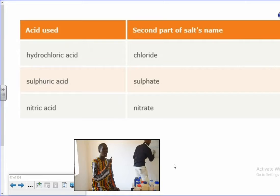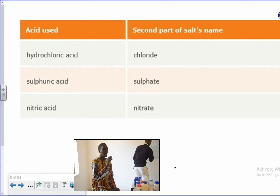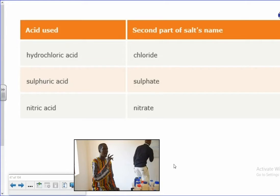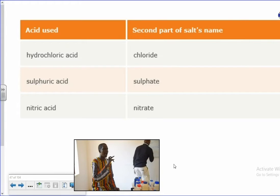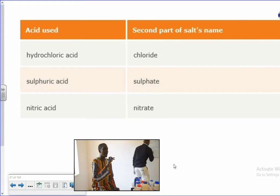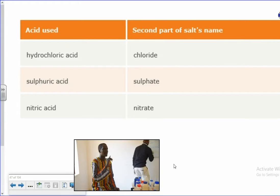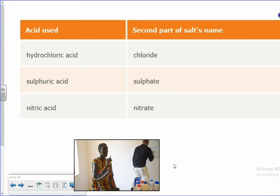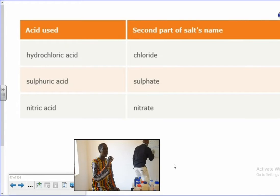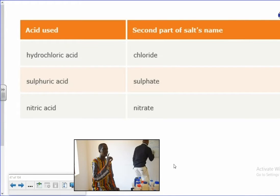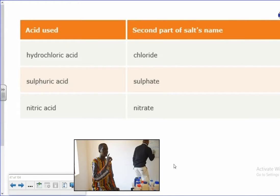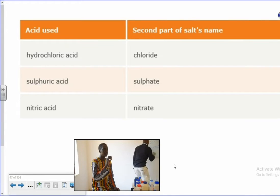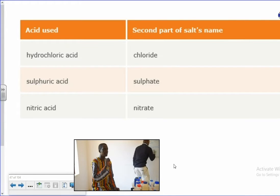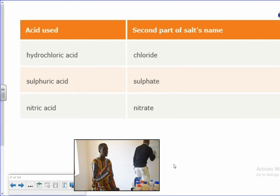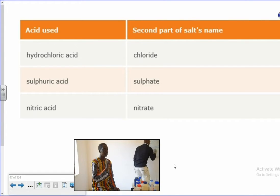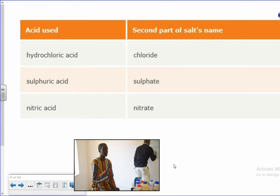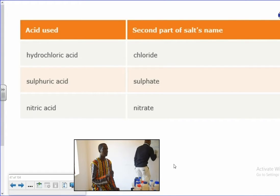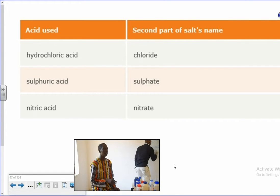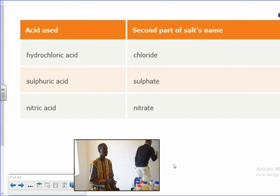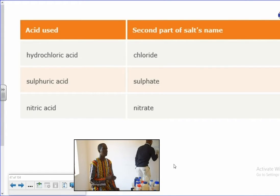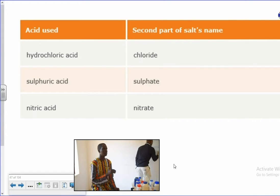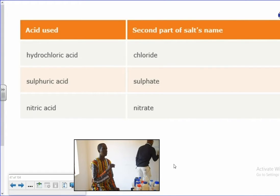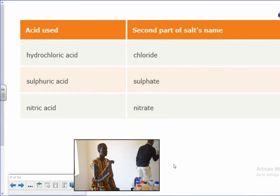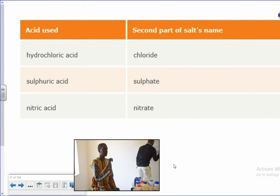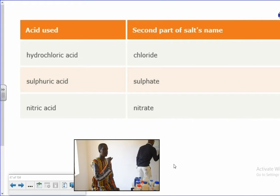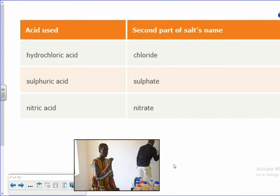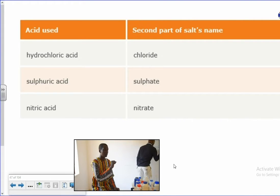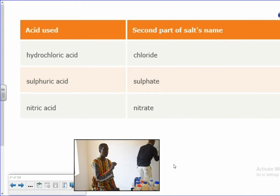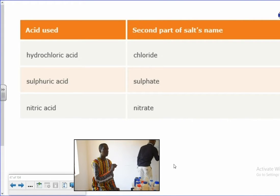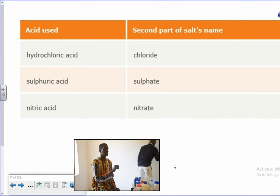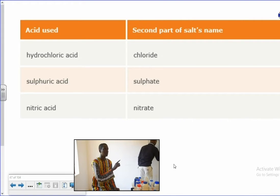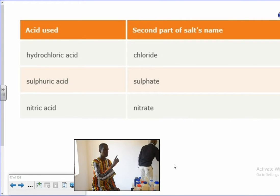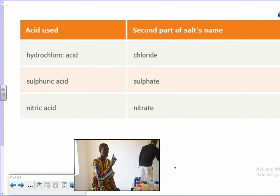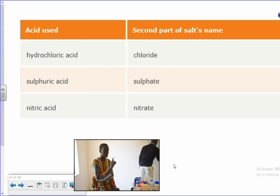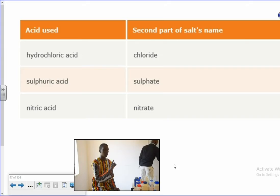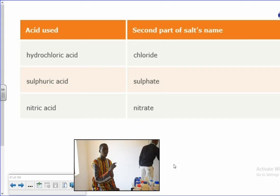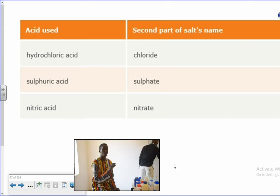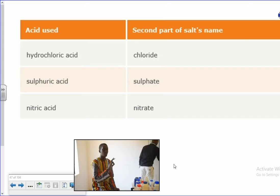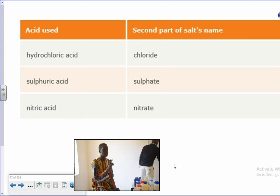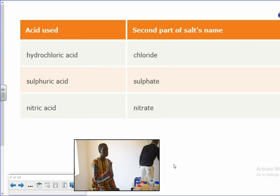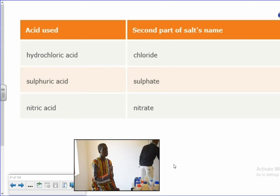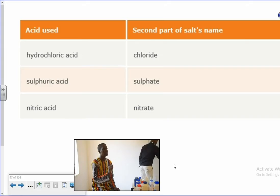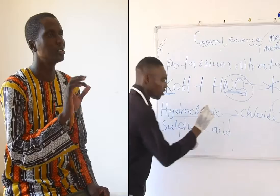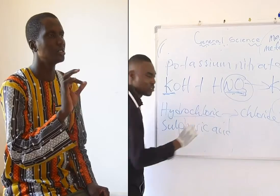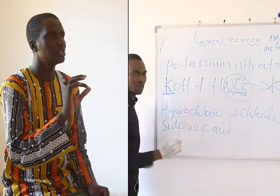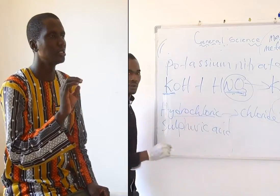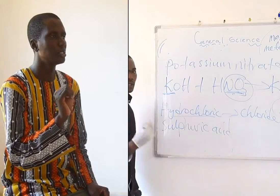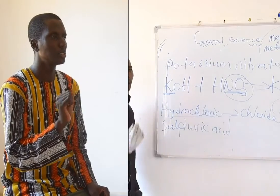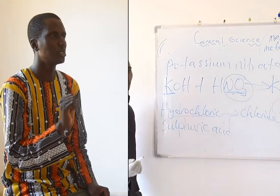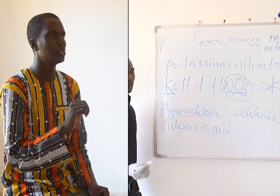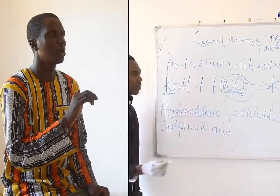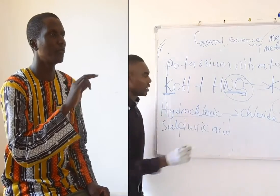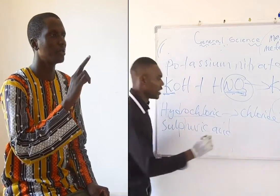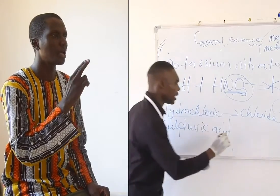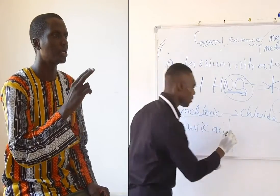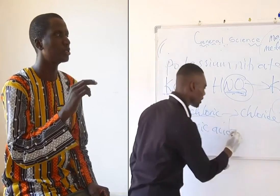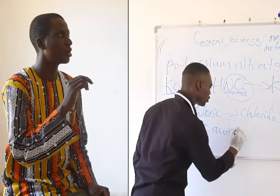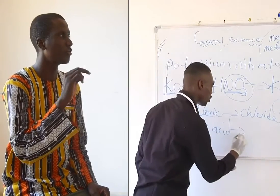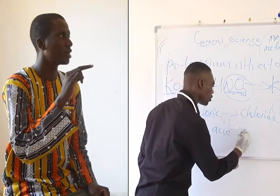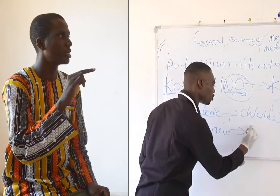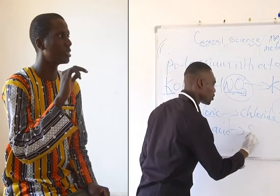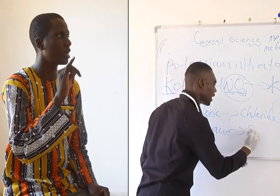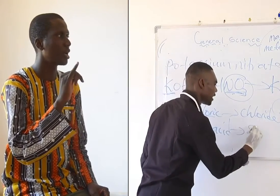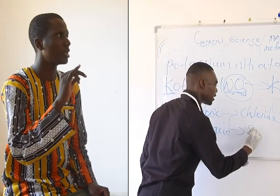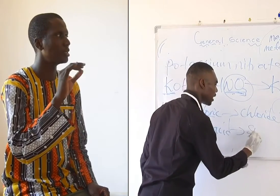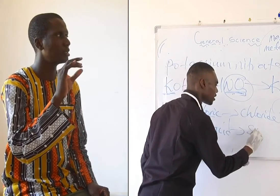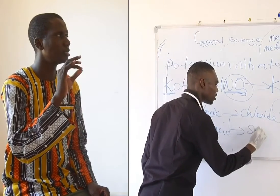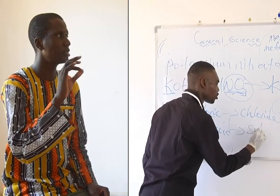sulfuric acid again. If sulfuric acid is used in the formation of any salt, what will happen? The name of that